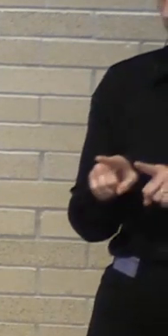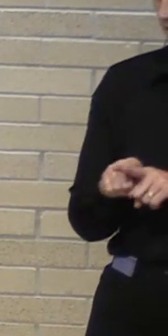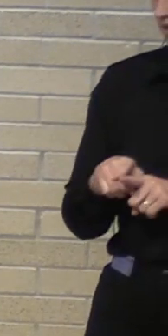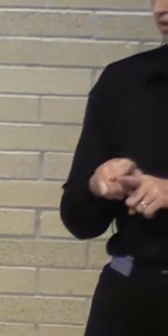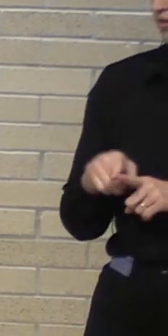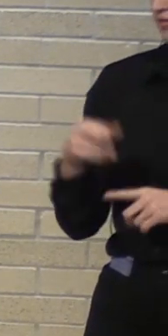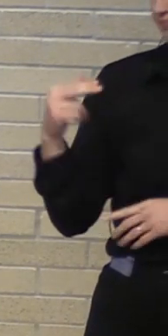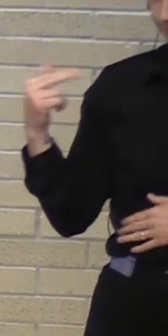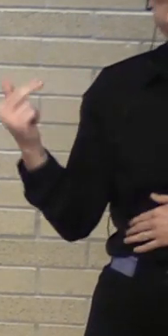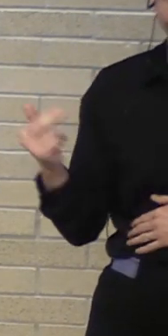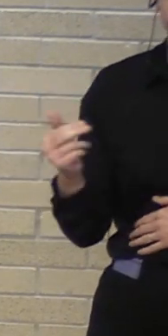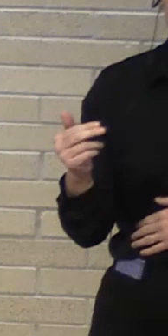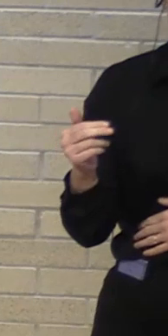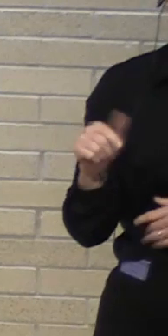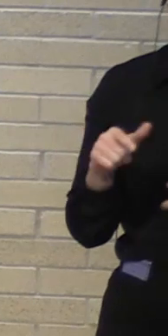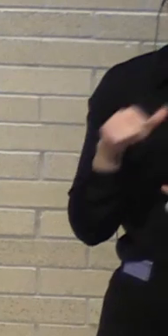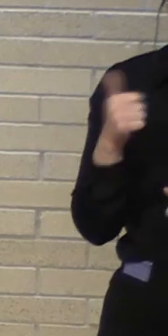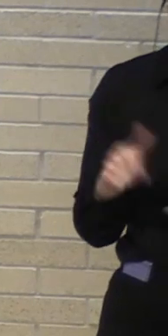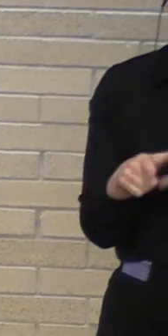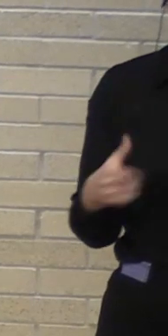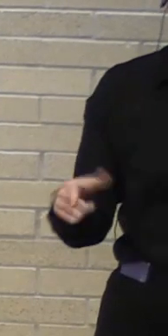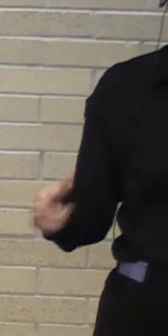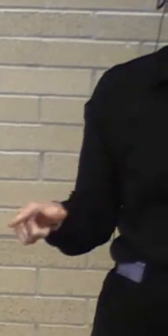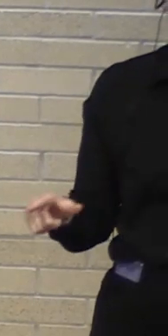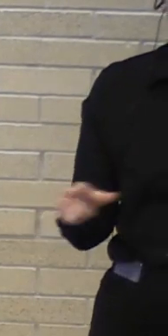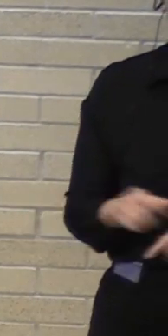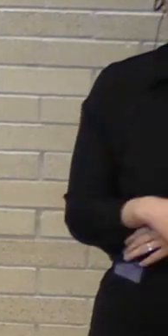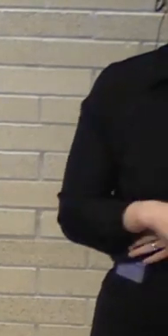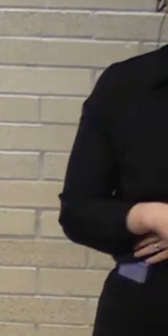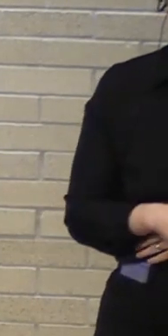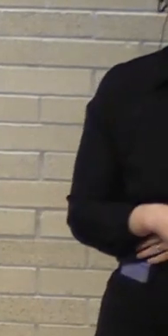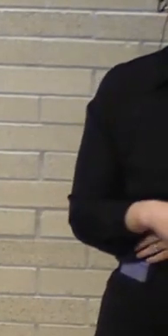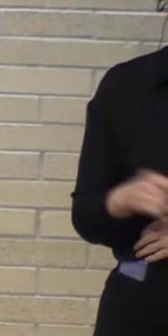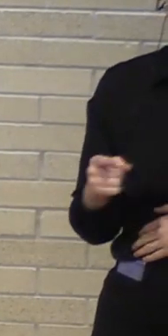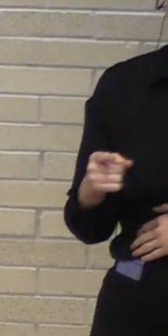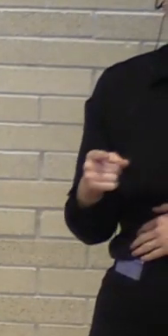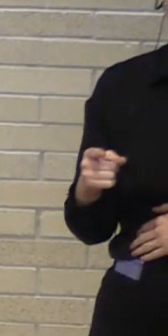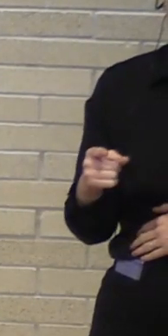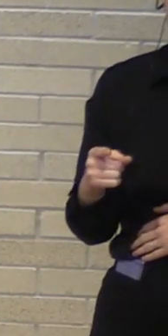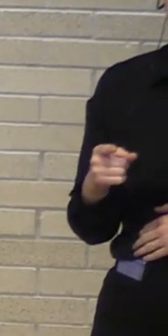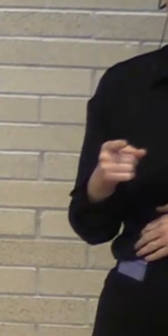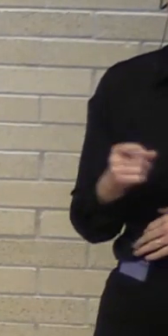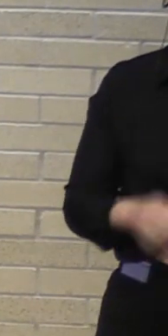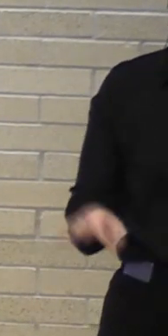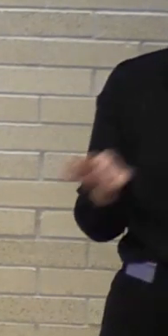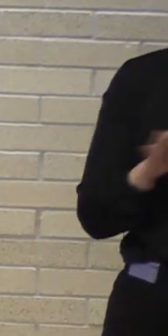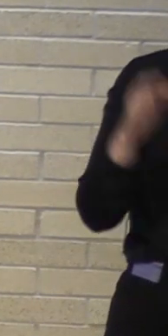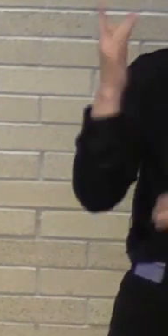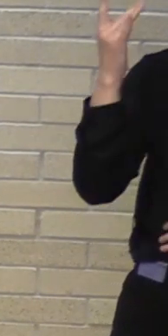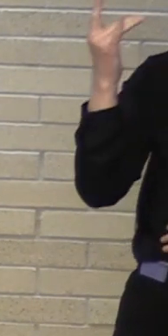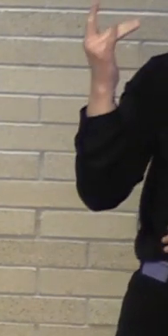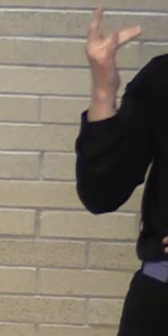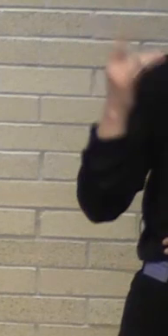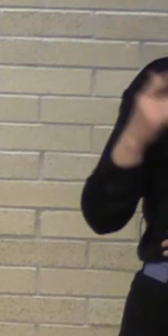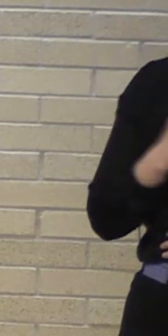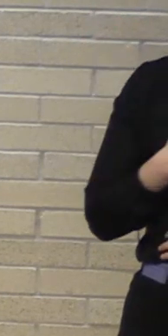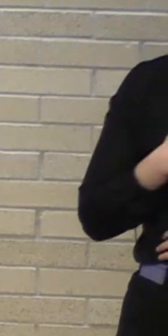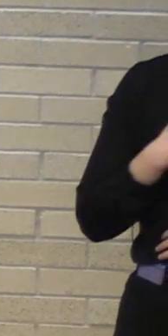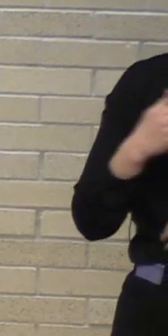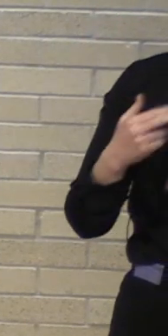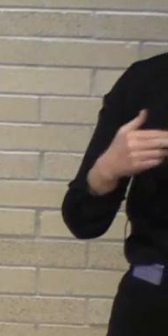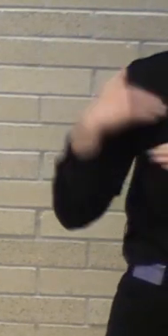is a recitation of just the first four verses. This song is special to me because it has been sung in my family for a couple